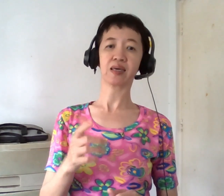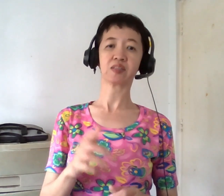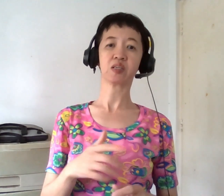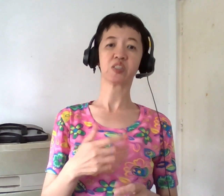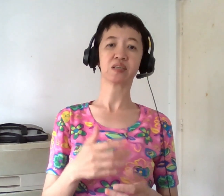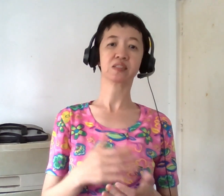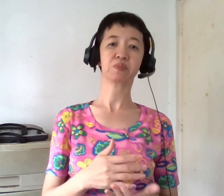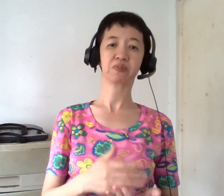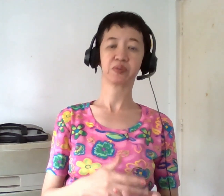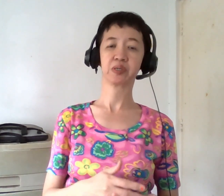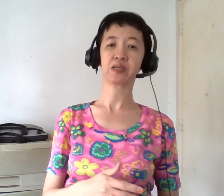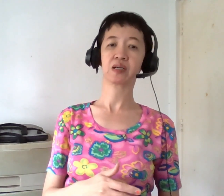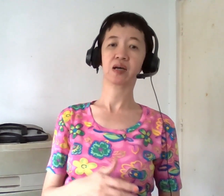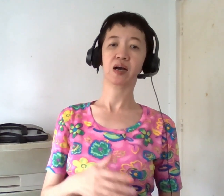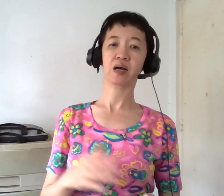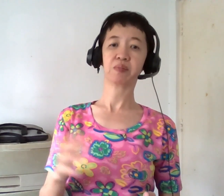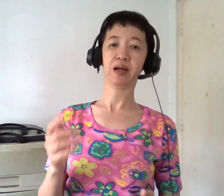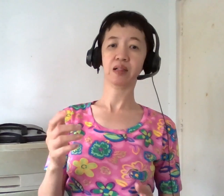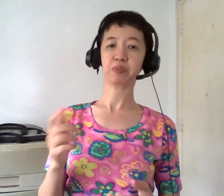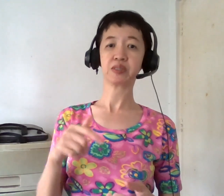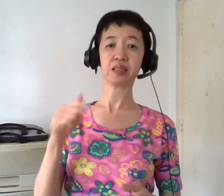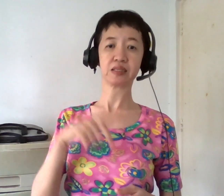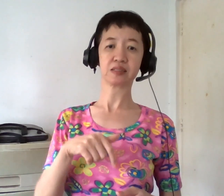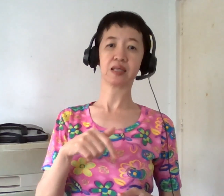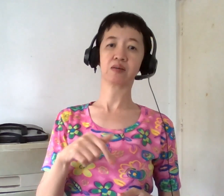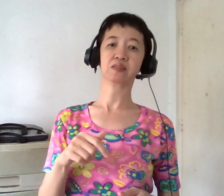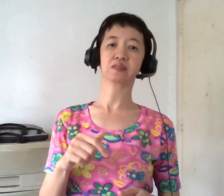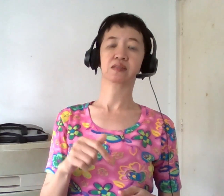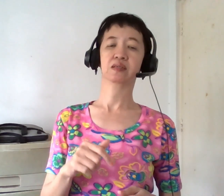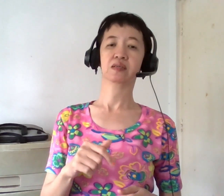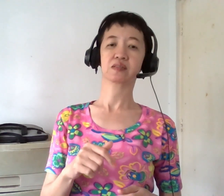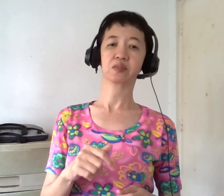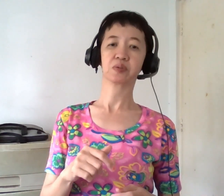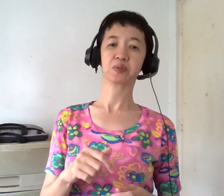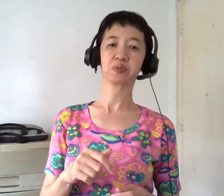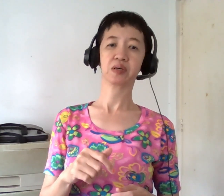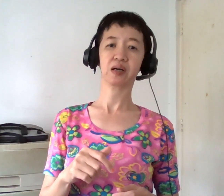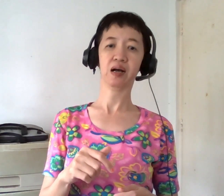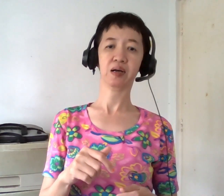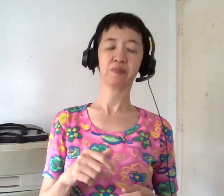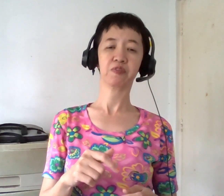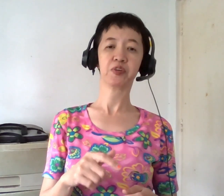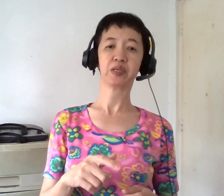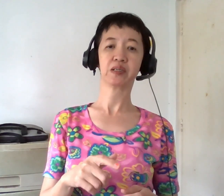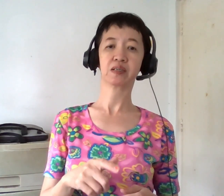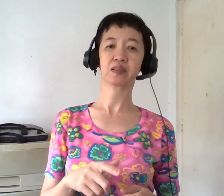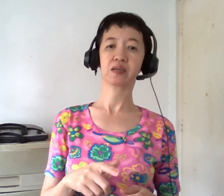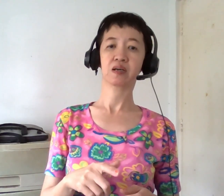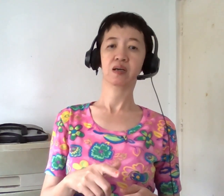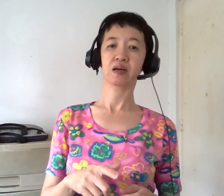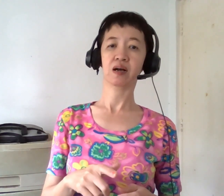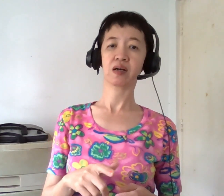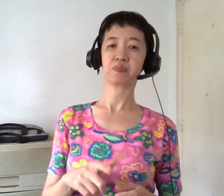had already shared this before. I'll put the links down. So, for